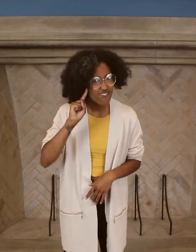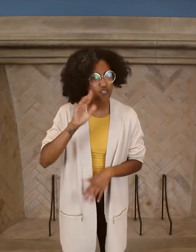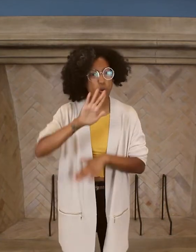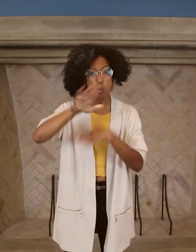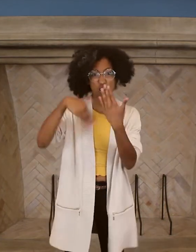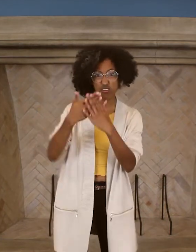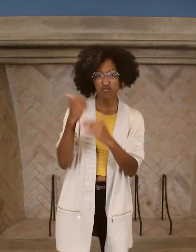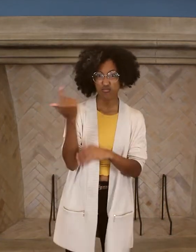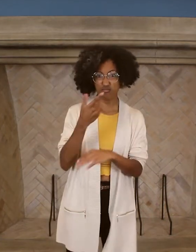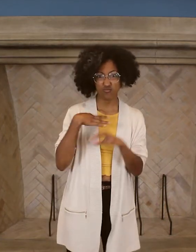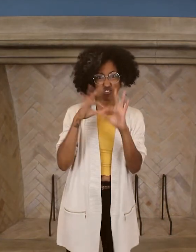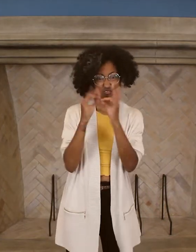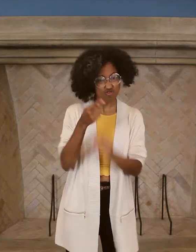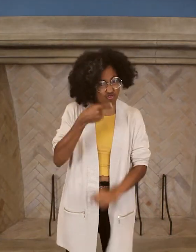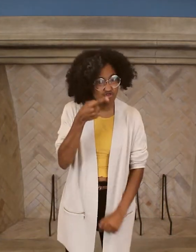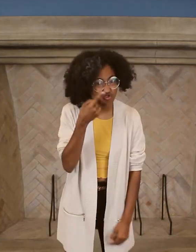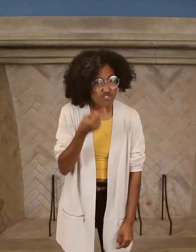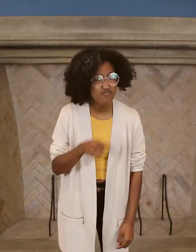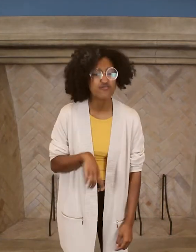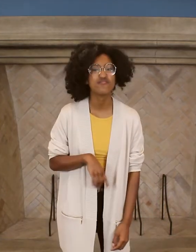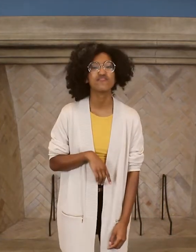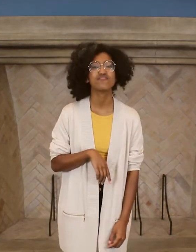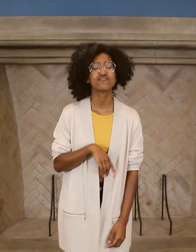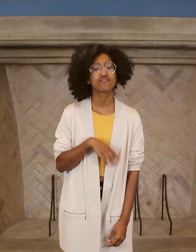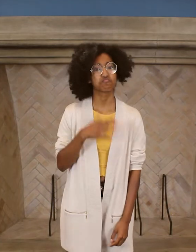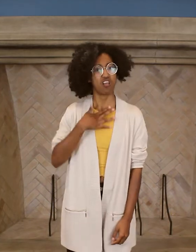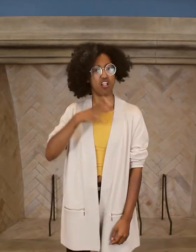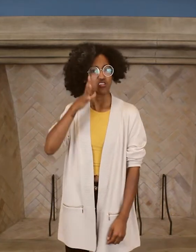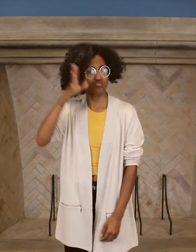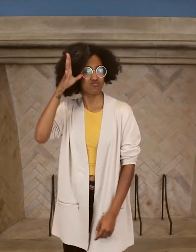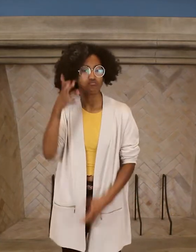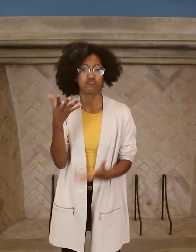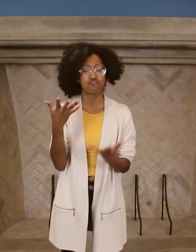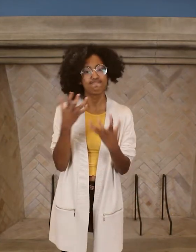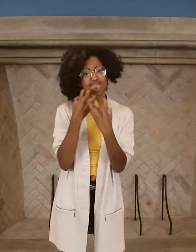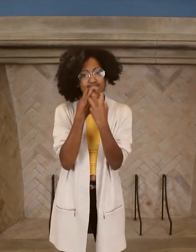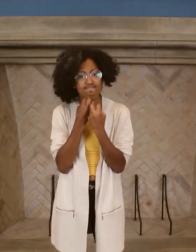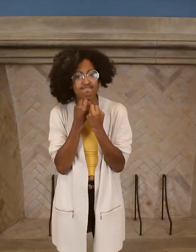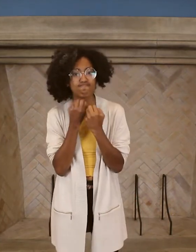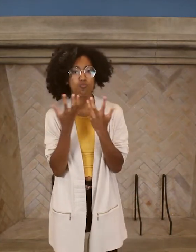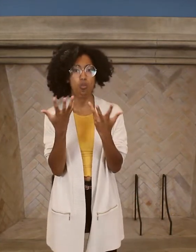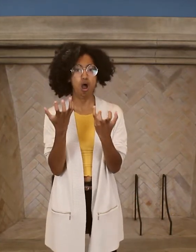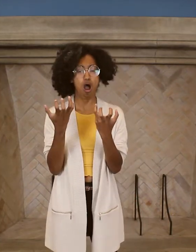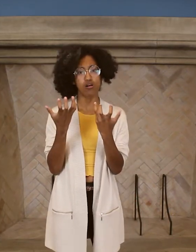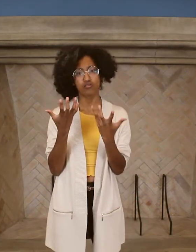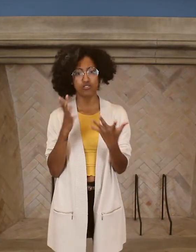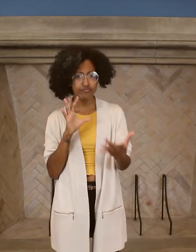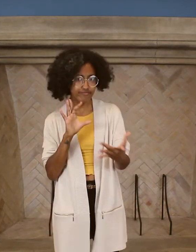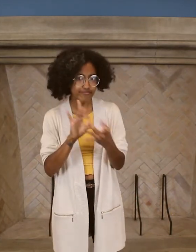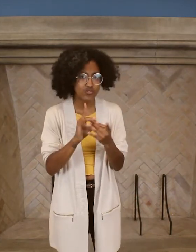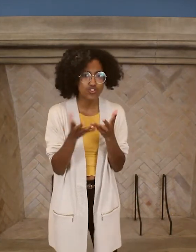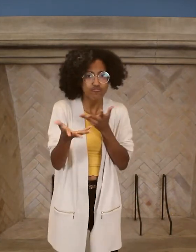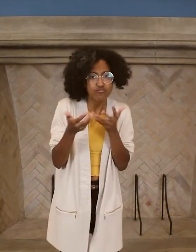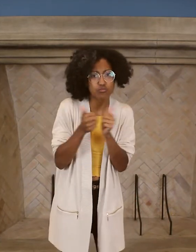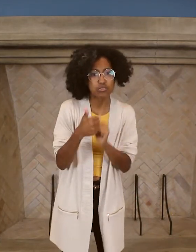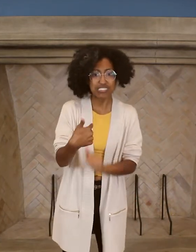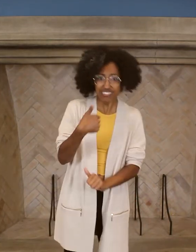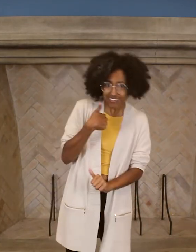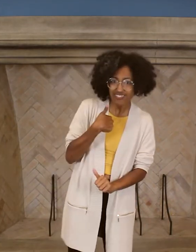deaf person in my whole hearing family? My parents really cared about how they were going to connect and